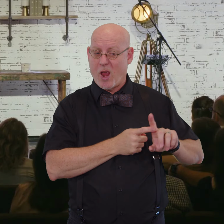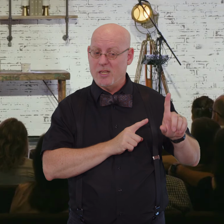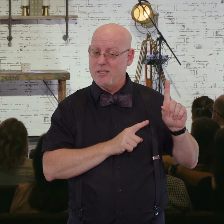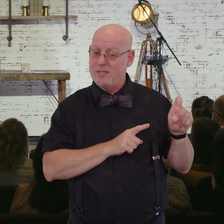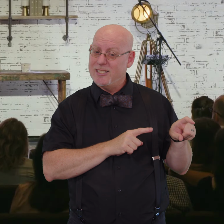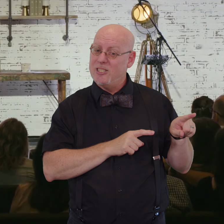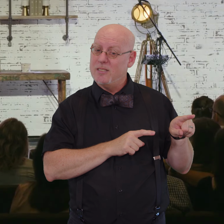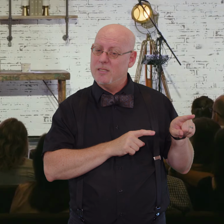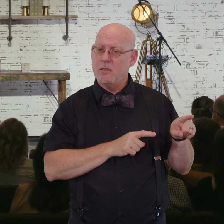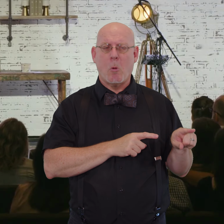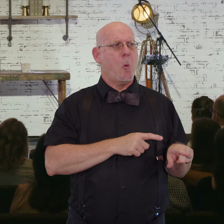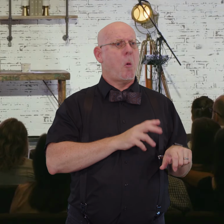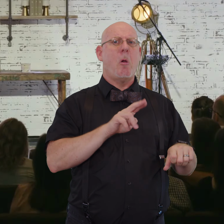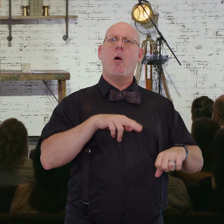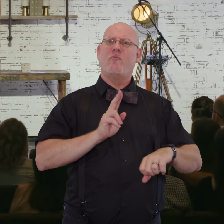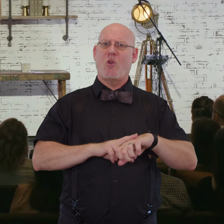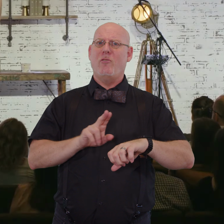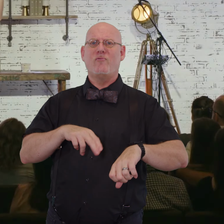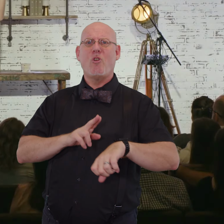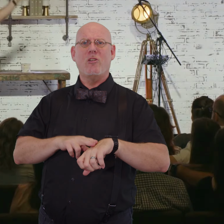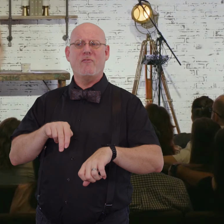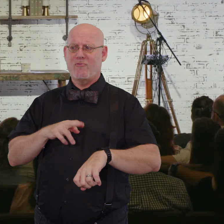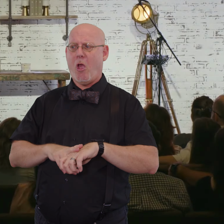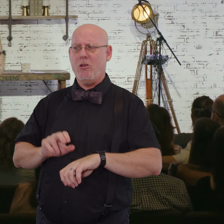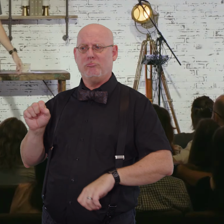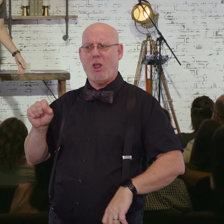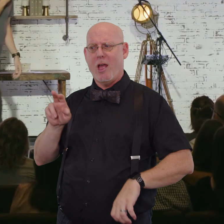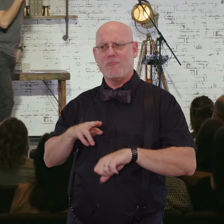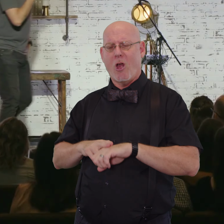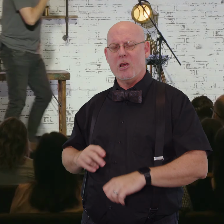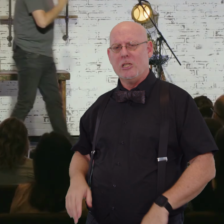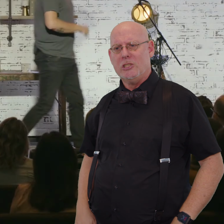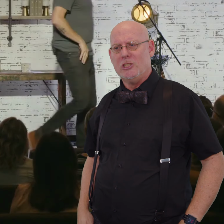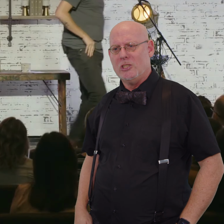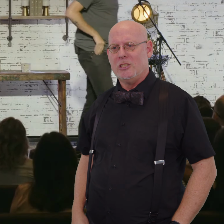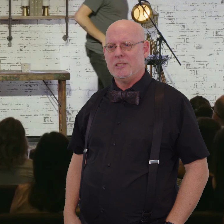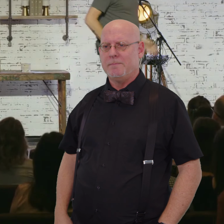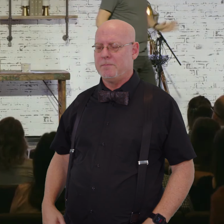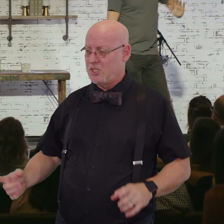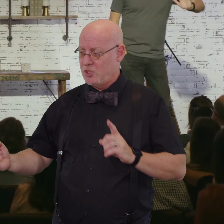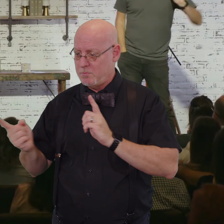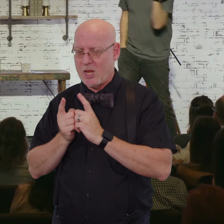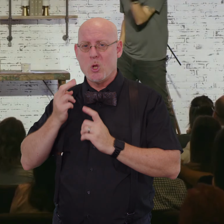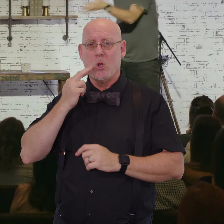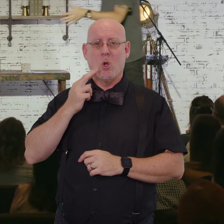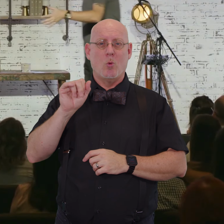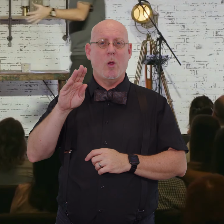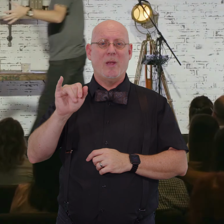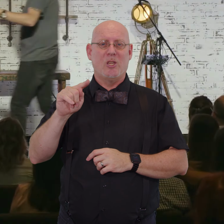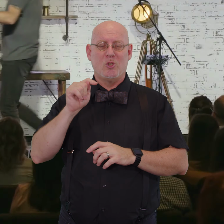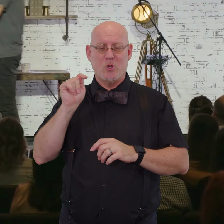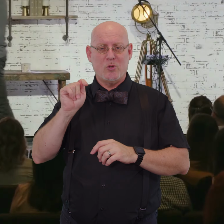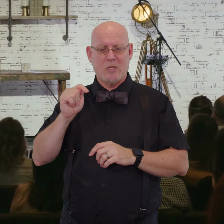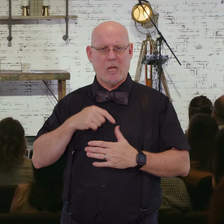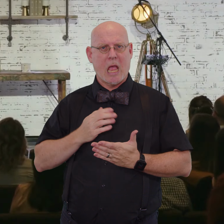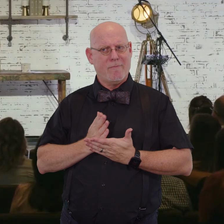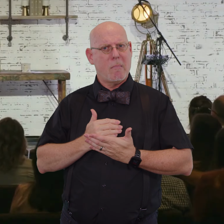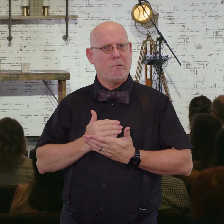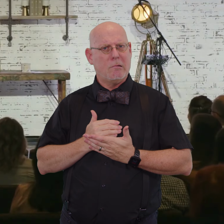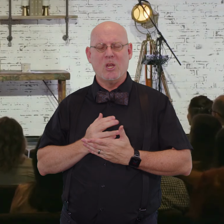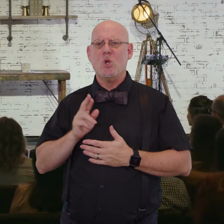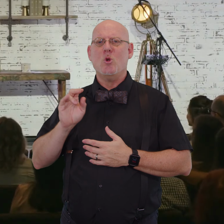friends and I'm like of course you know and so she meets me at Ruby Tuesday I'm